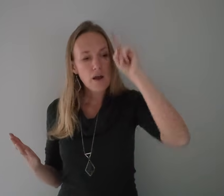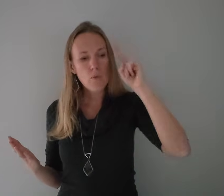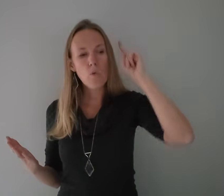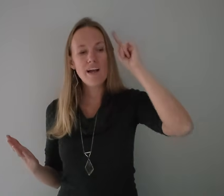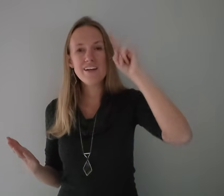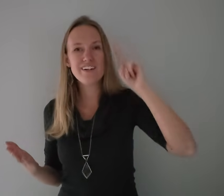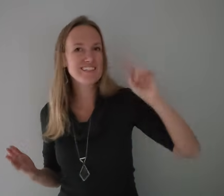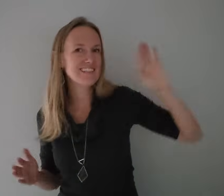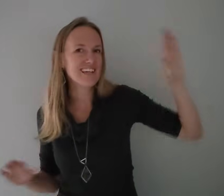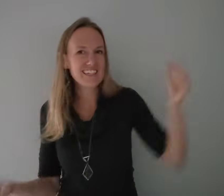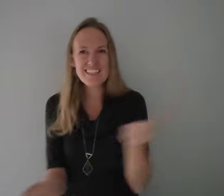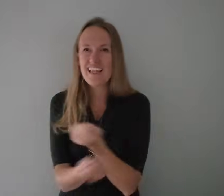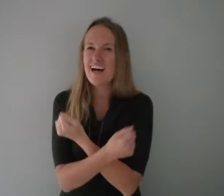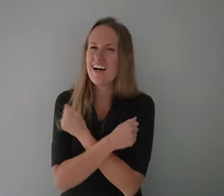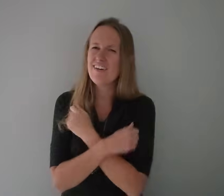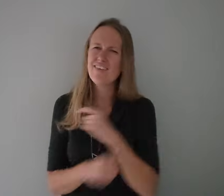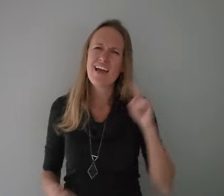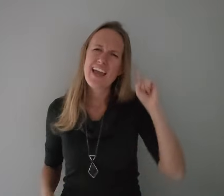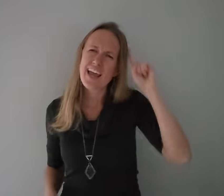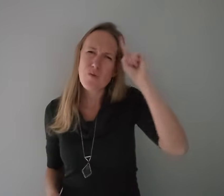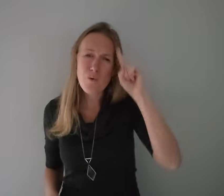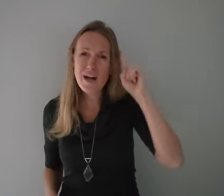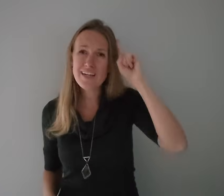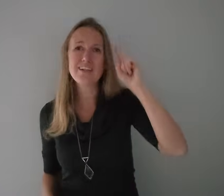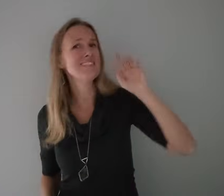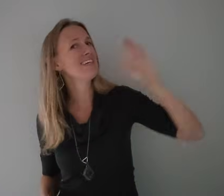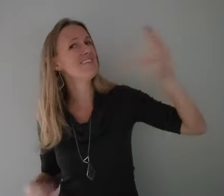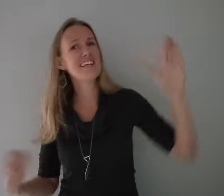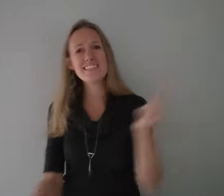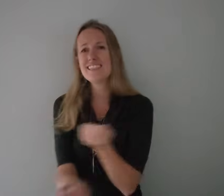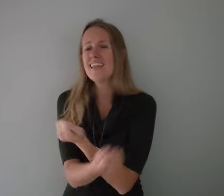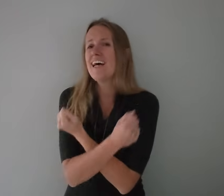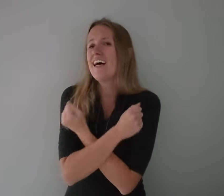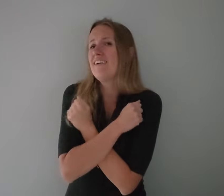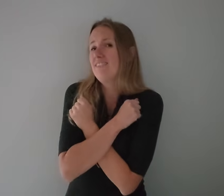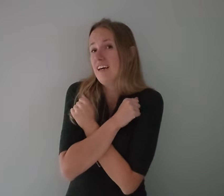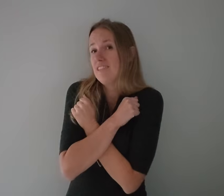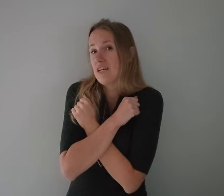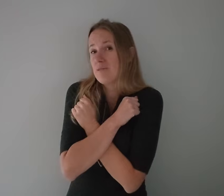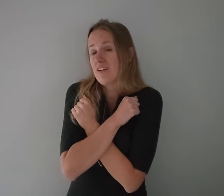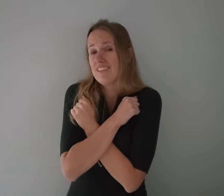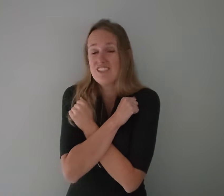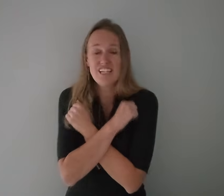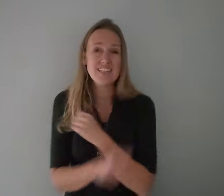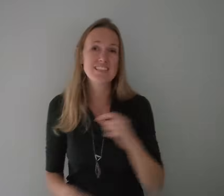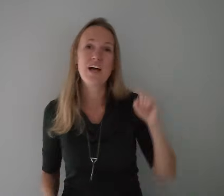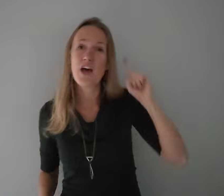And wonders of his love, and wonders of his love. Love is arms across your chest.